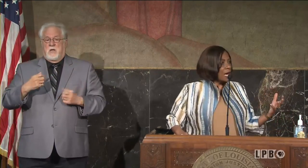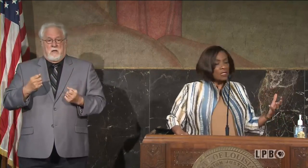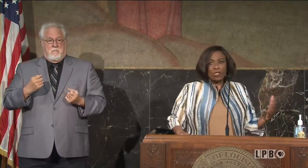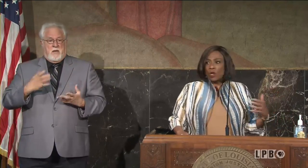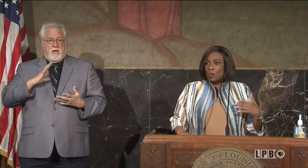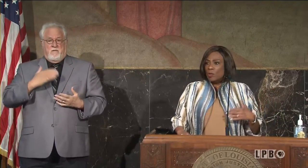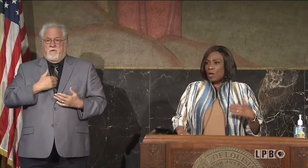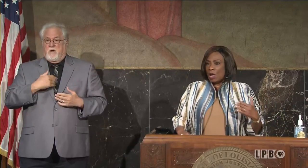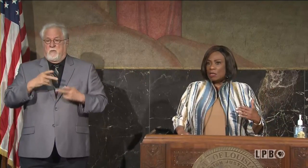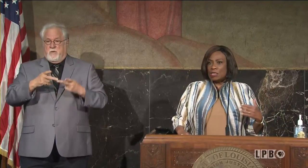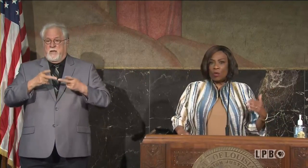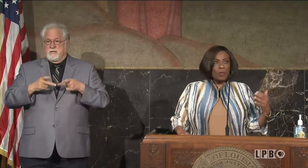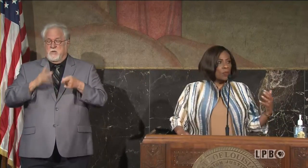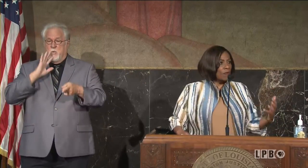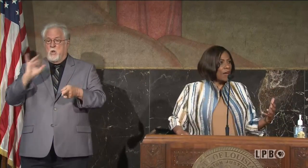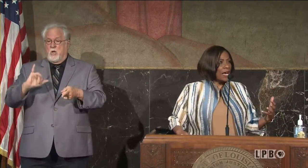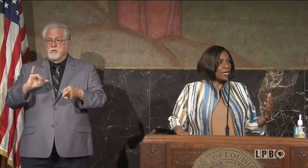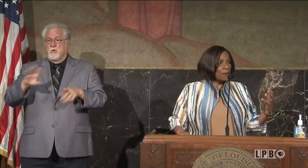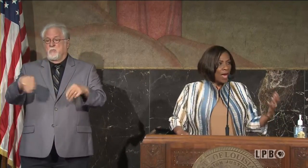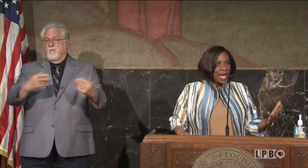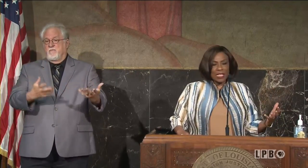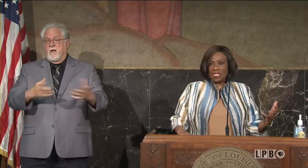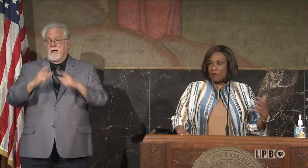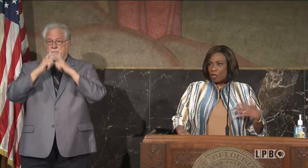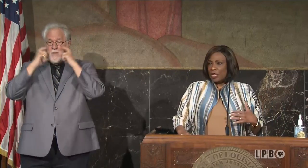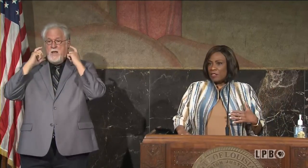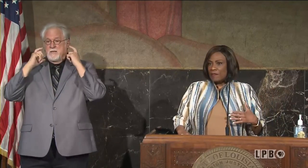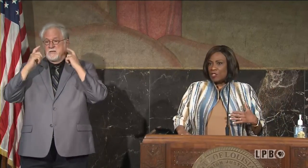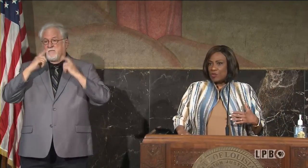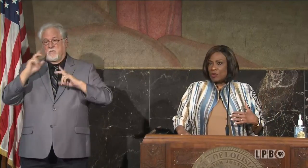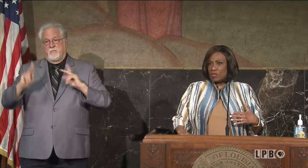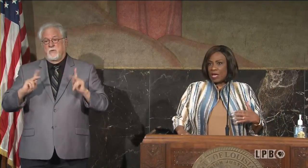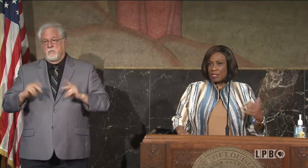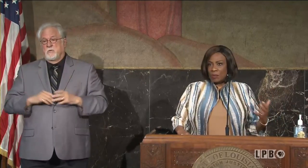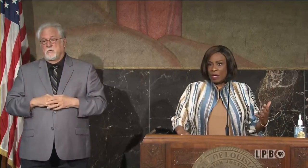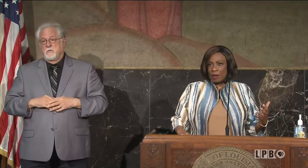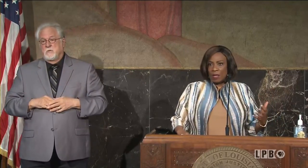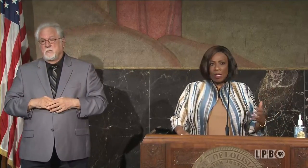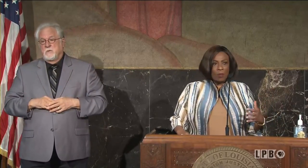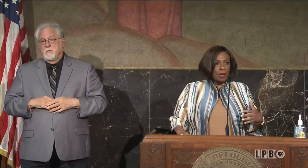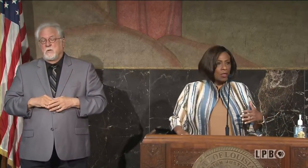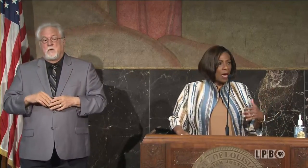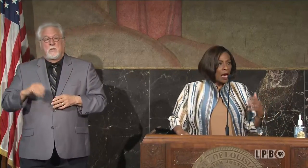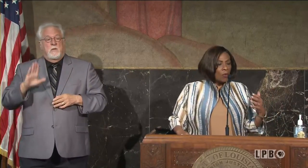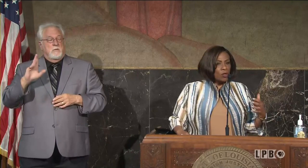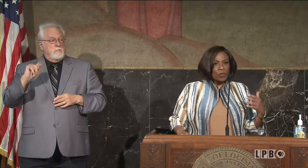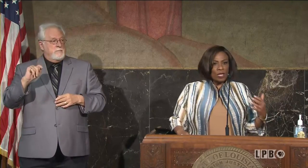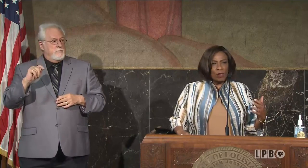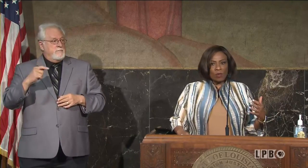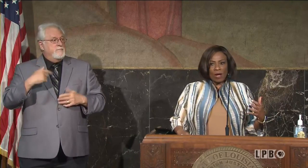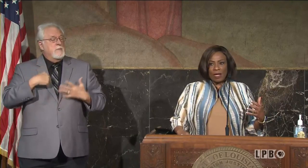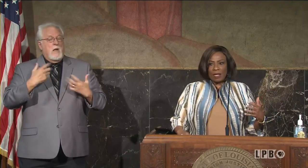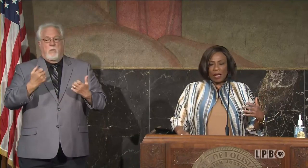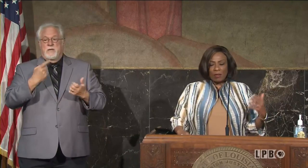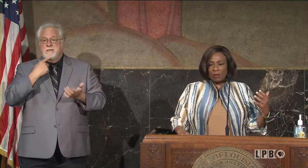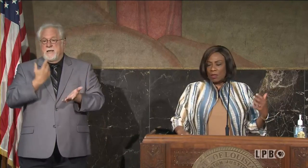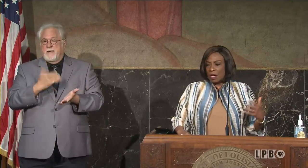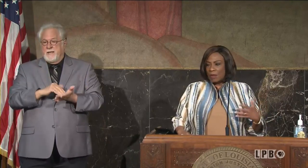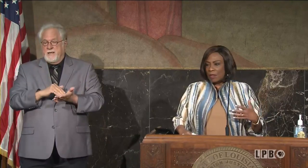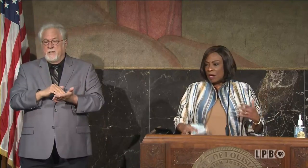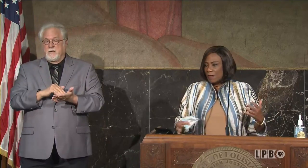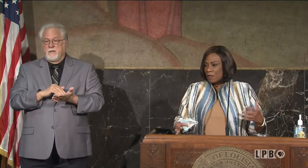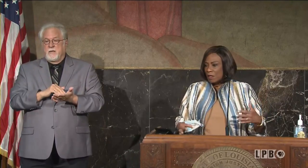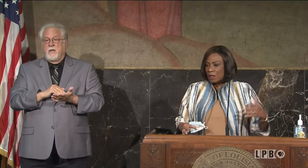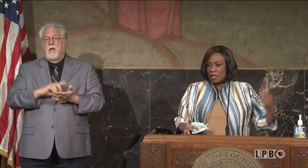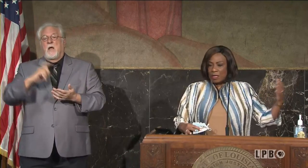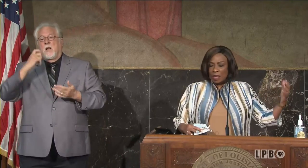our sites, we will also be providing masks for individuals as well. But I want to reiterate, and I know